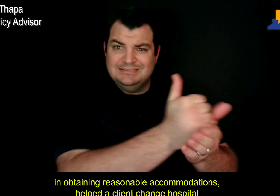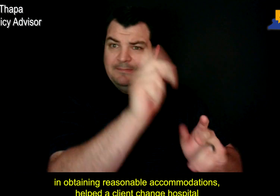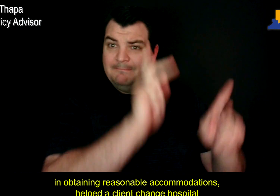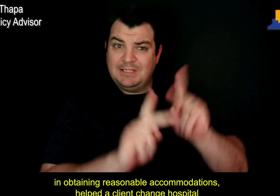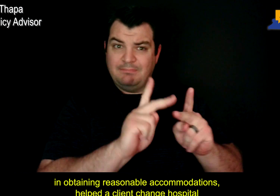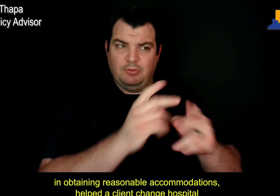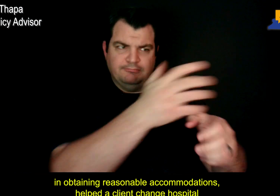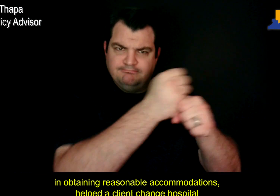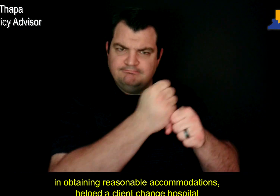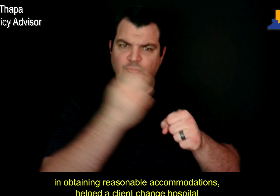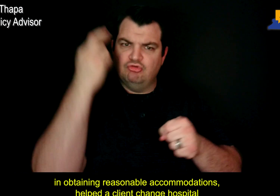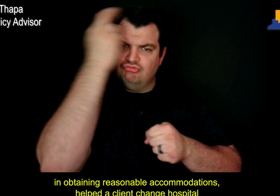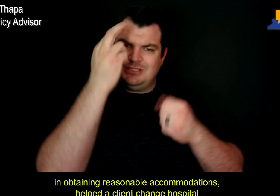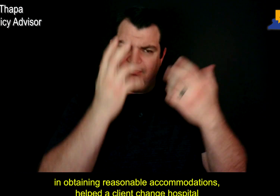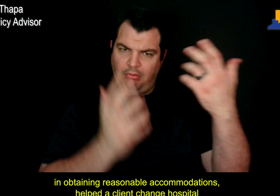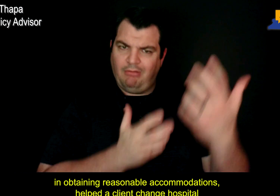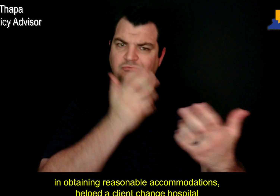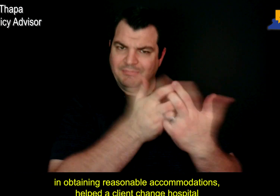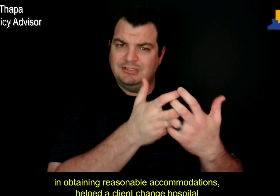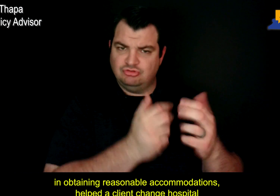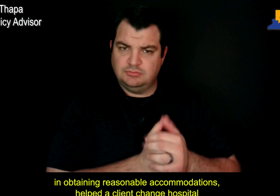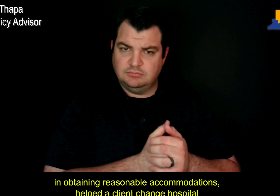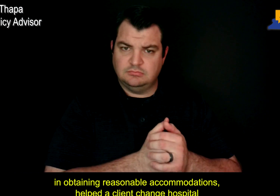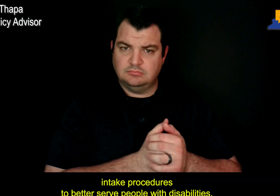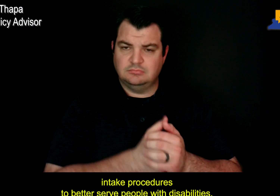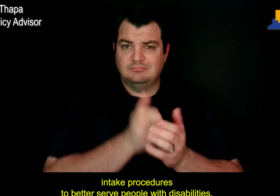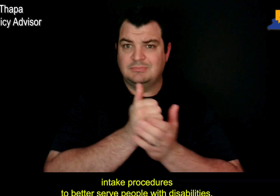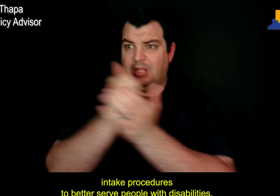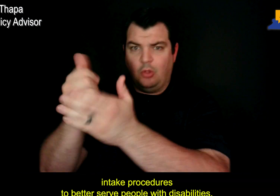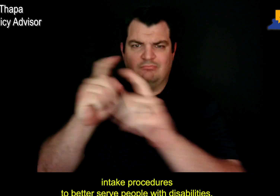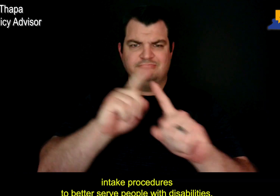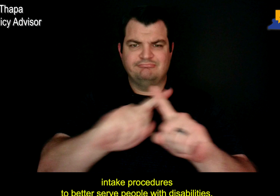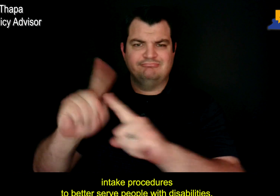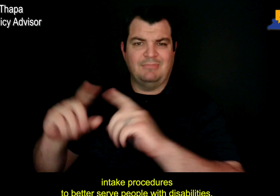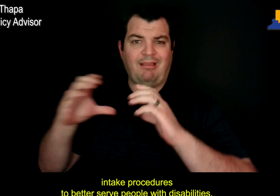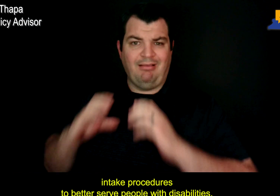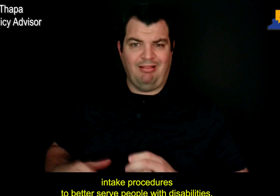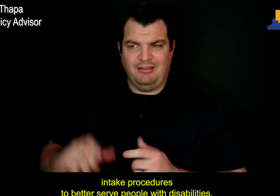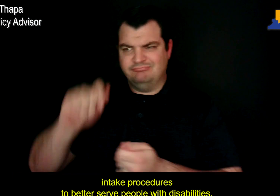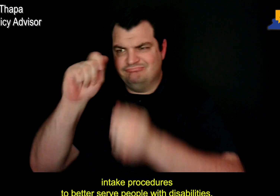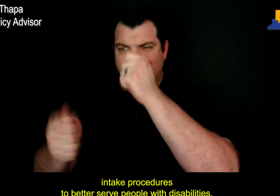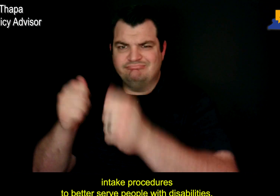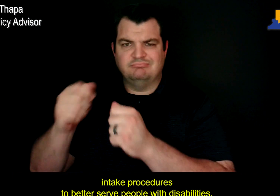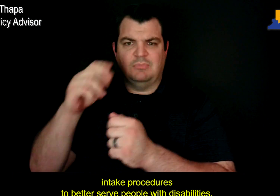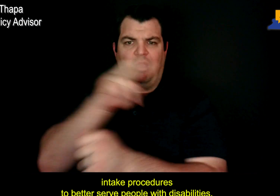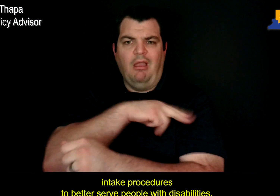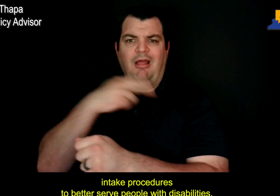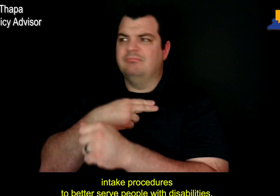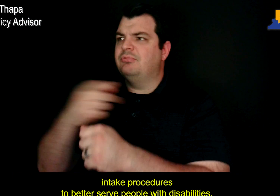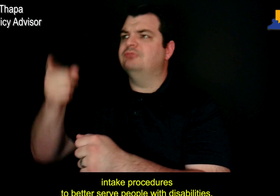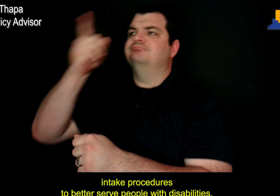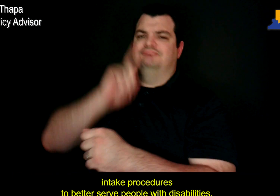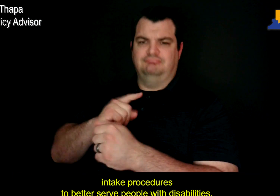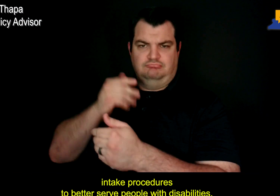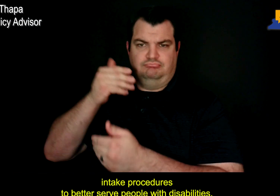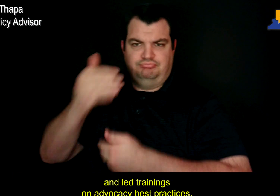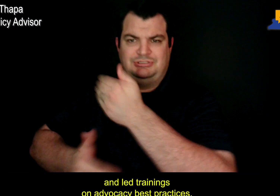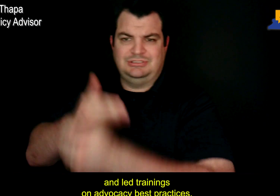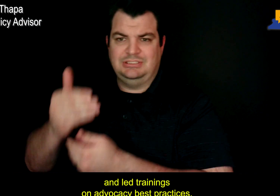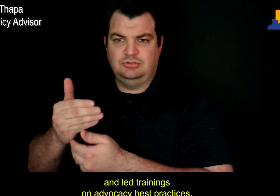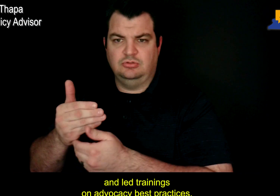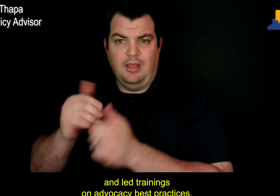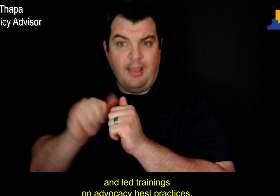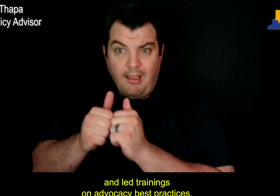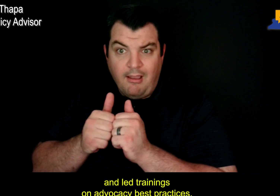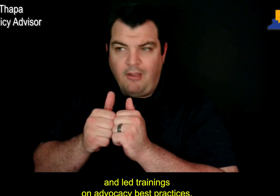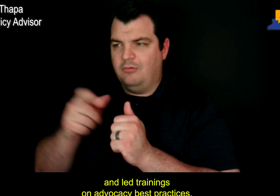reasonable accommodations, helped a client change hospital intake procedures to better serve people with disabilities,